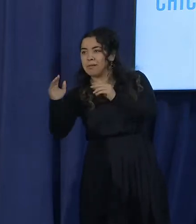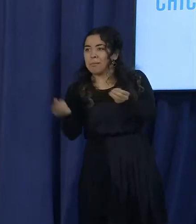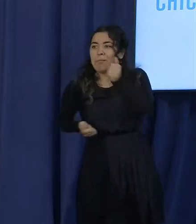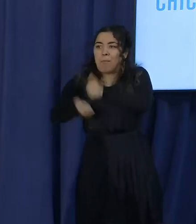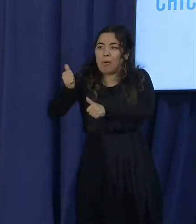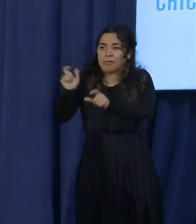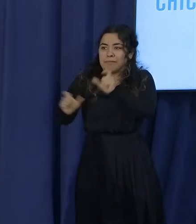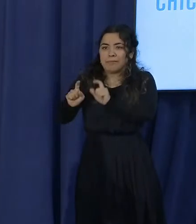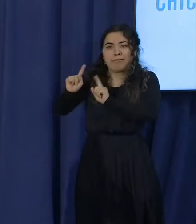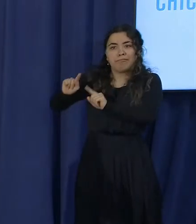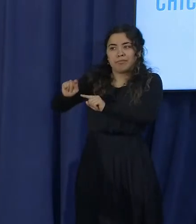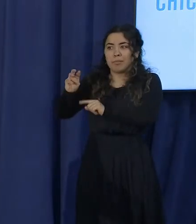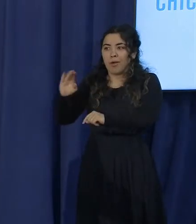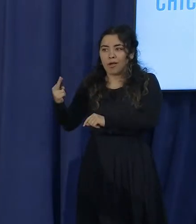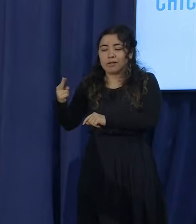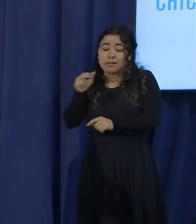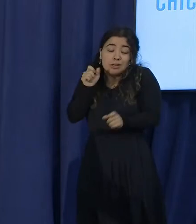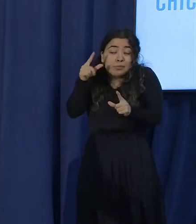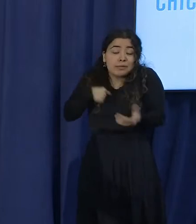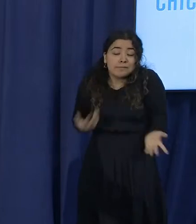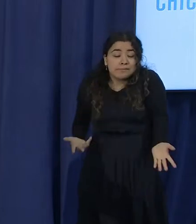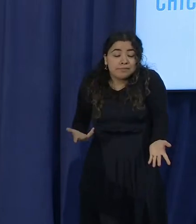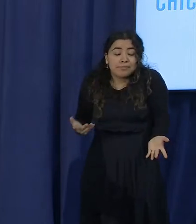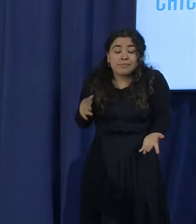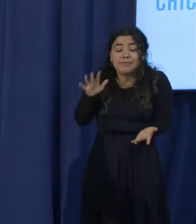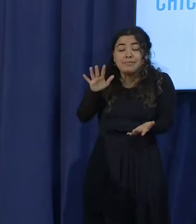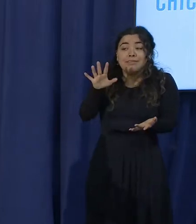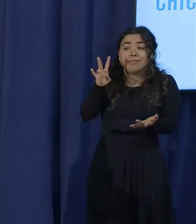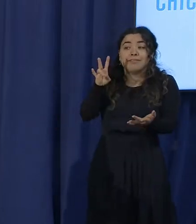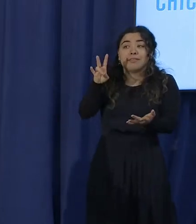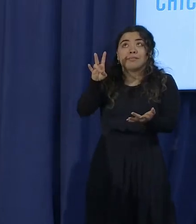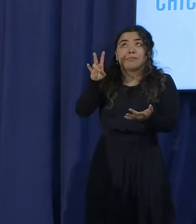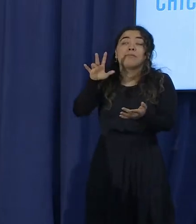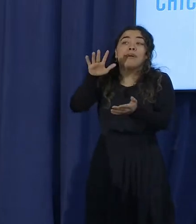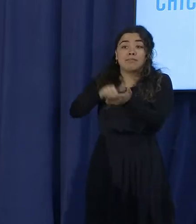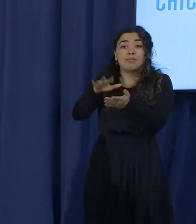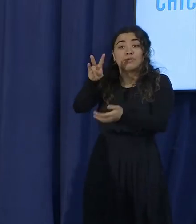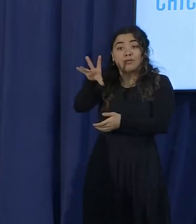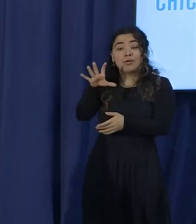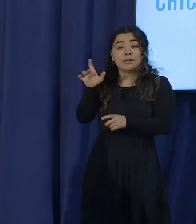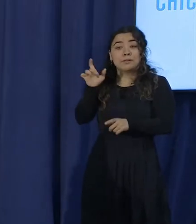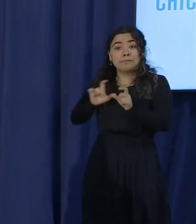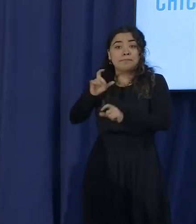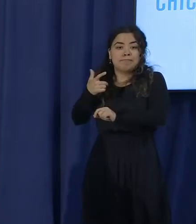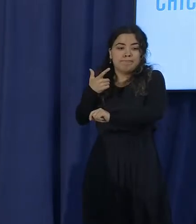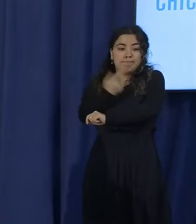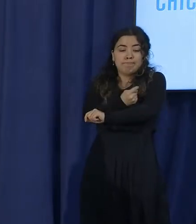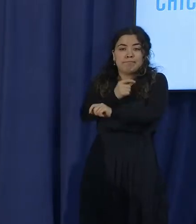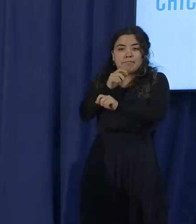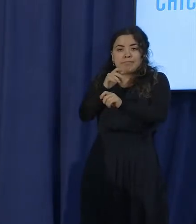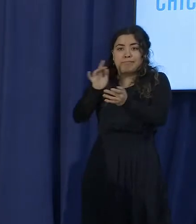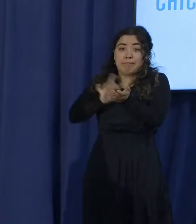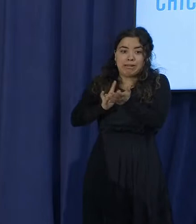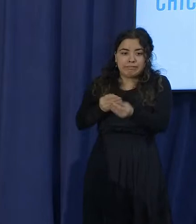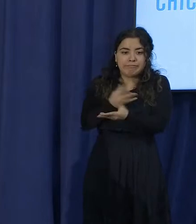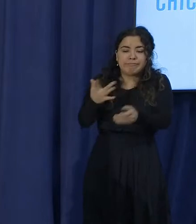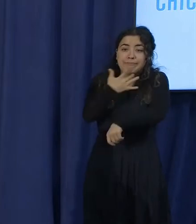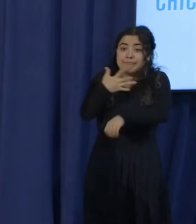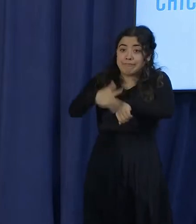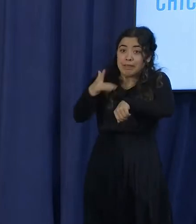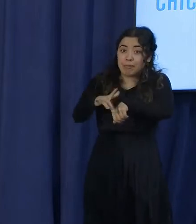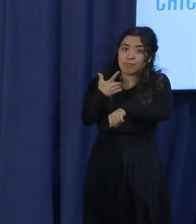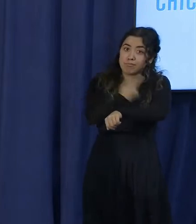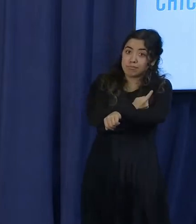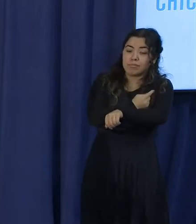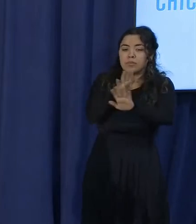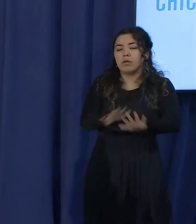that doesn't surprise me. Again, 5,700 vaccines available across the city. Okay. And this is the last question from ABC. I think you already make a comment on